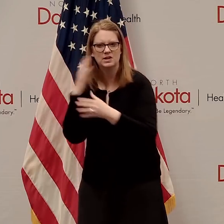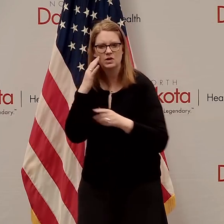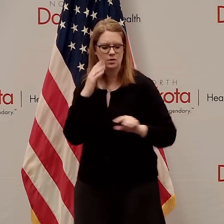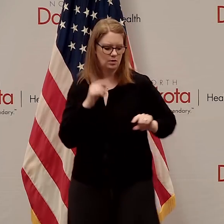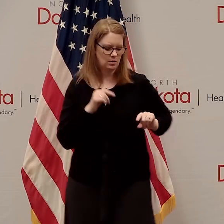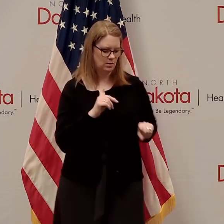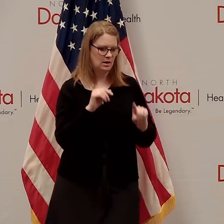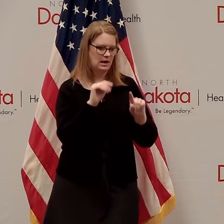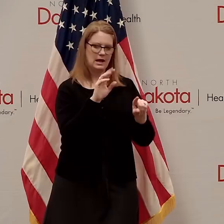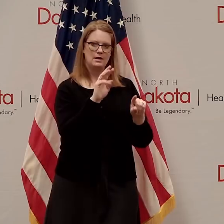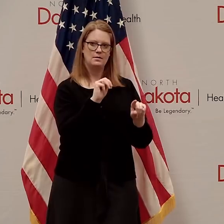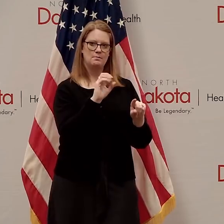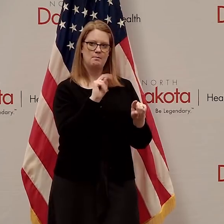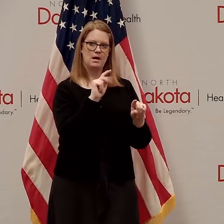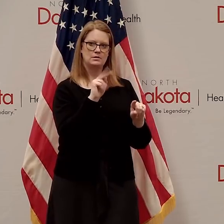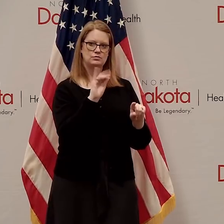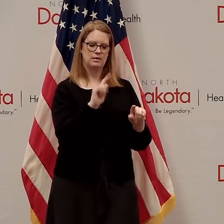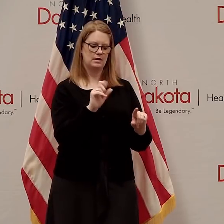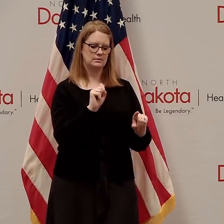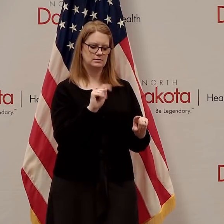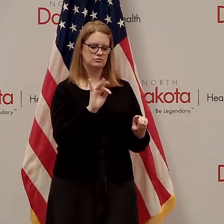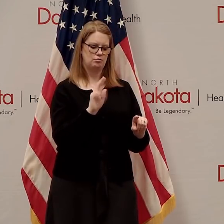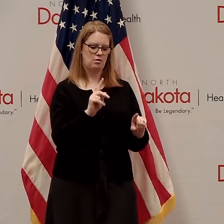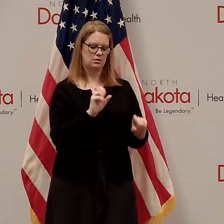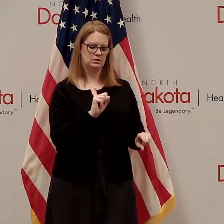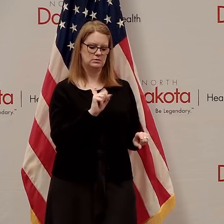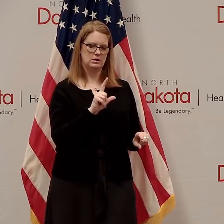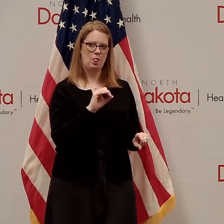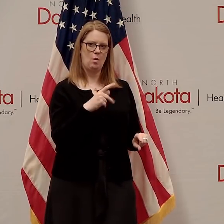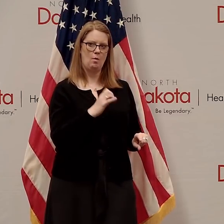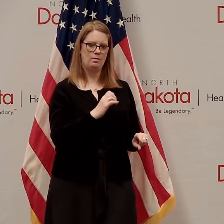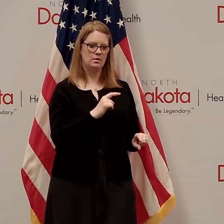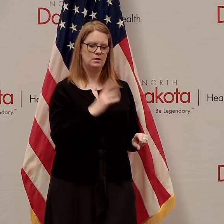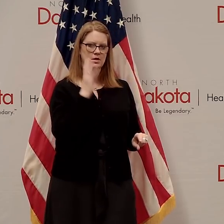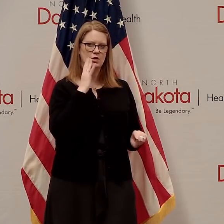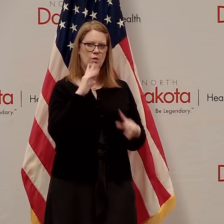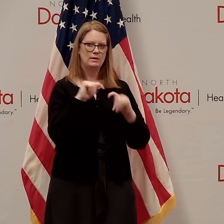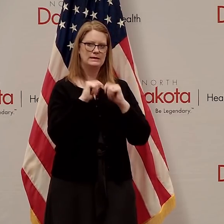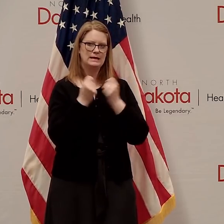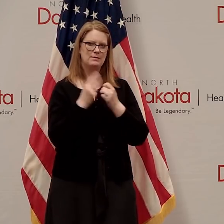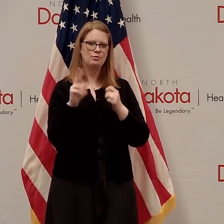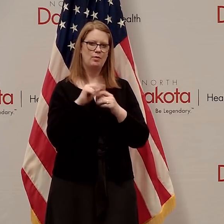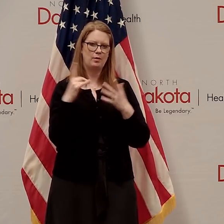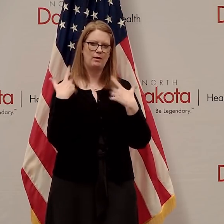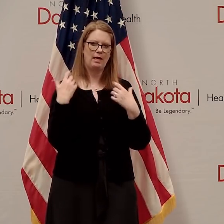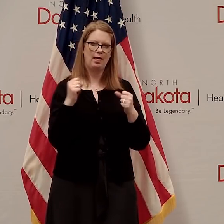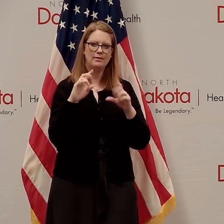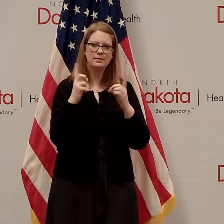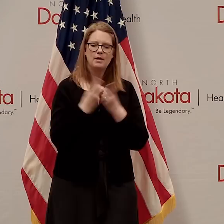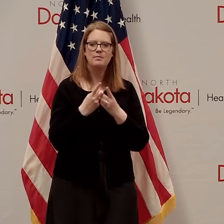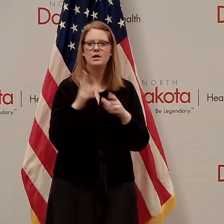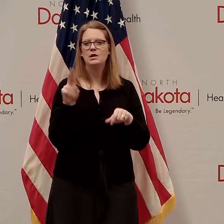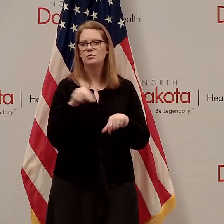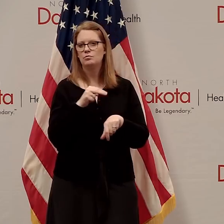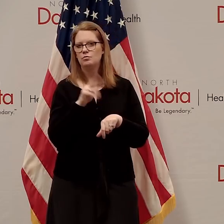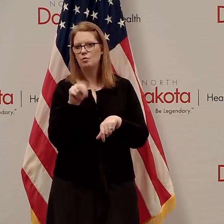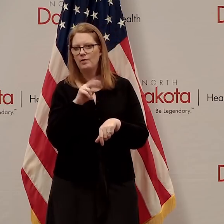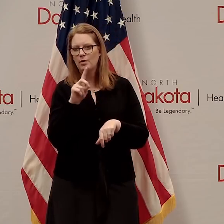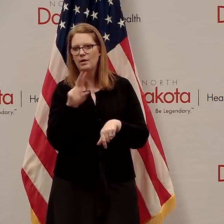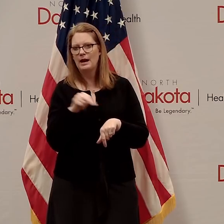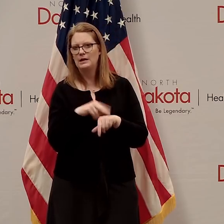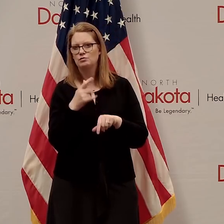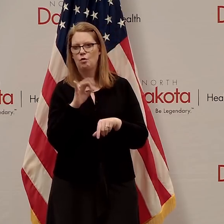in Montreal, Stark County, and Slope County, which is we'll send a team from the North Dakota Health Department supported by North Dakota National